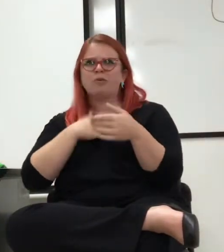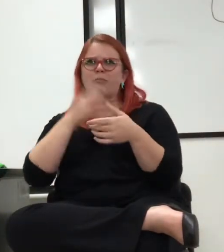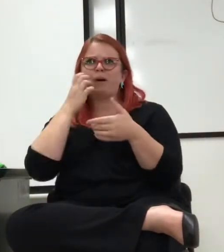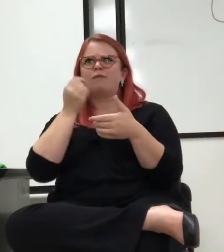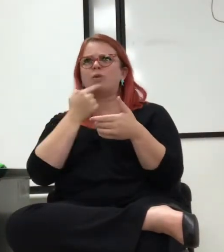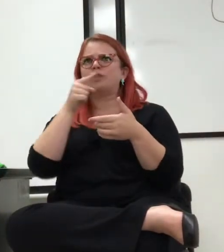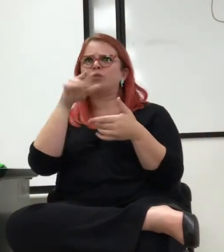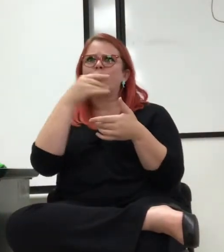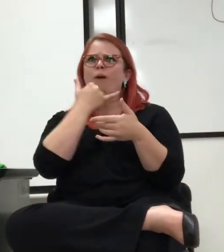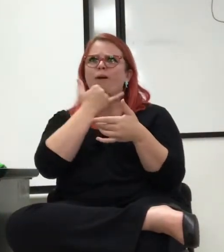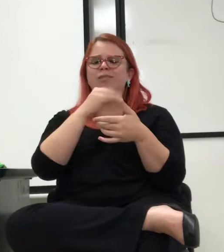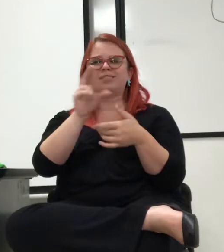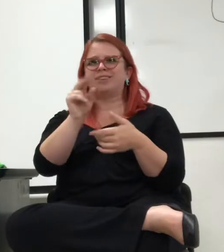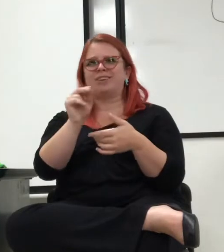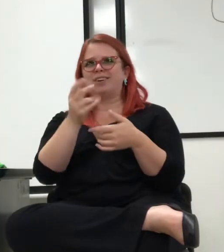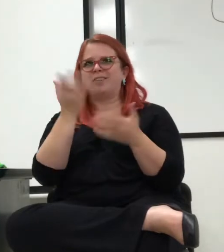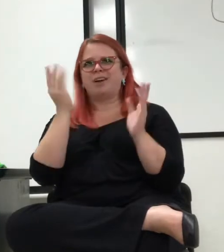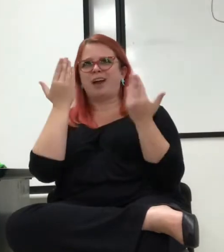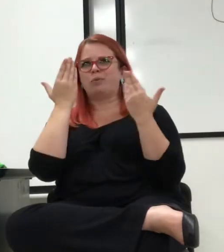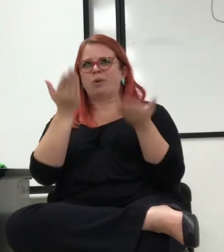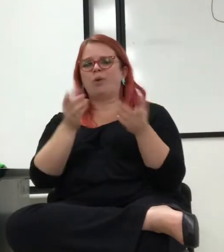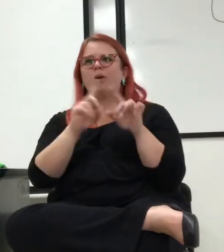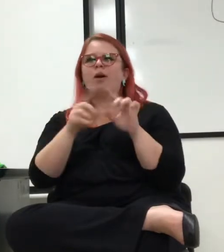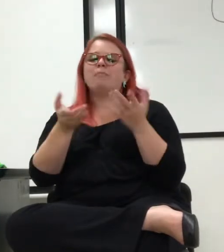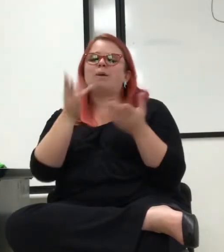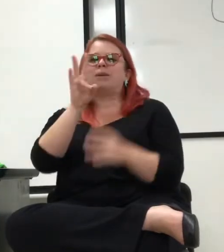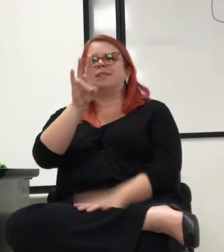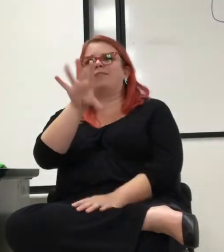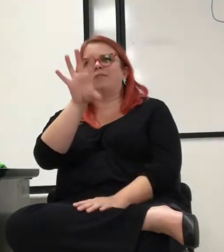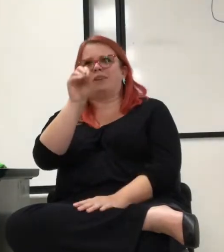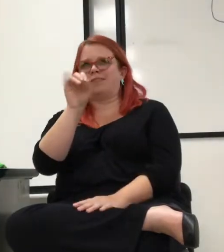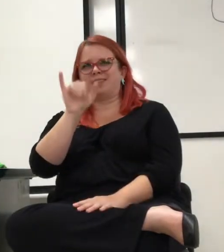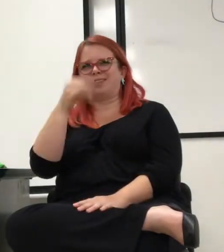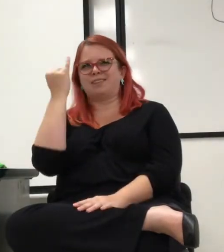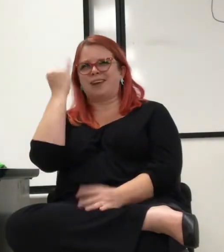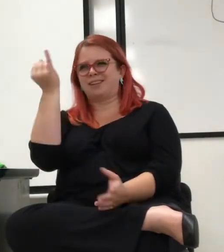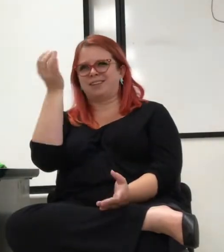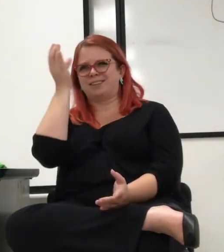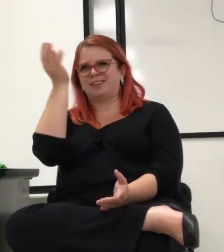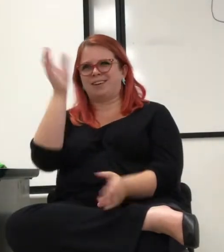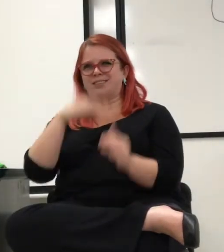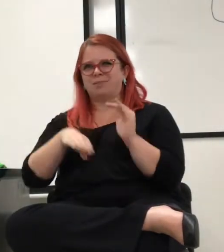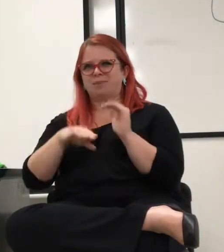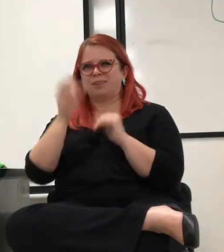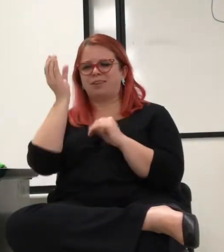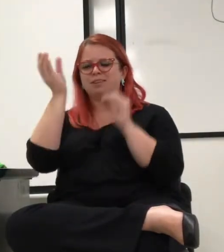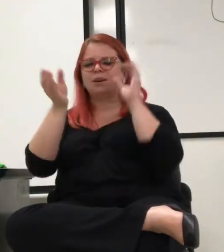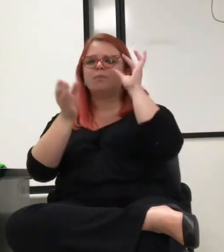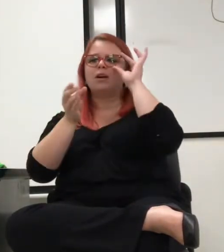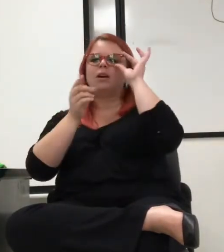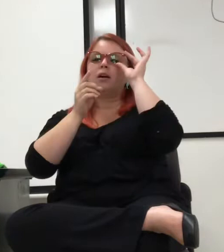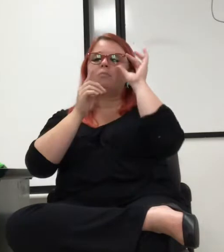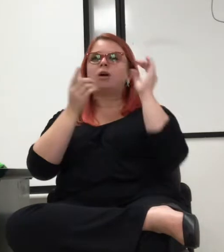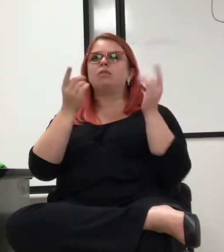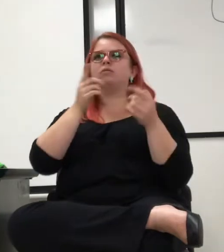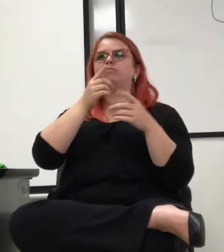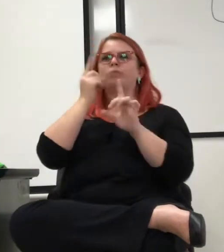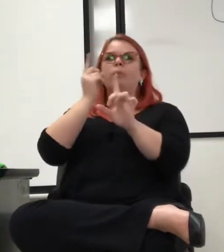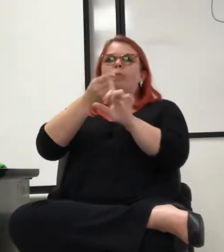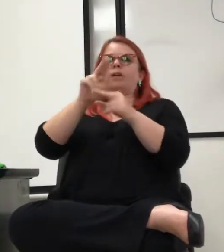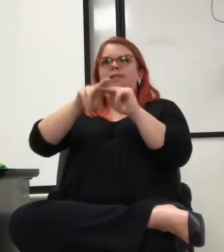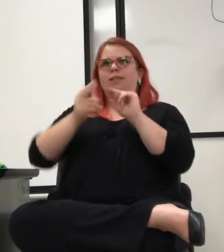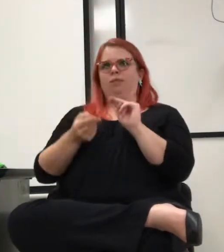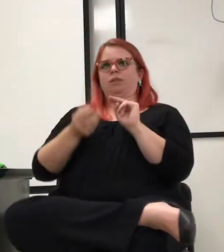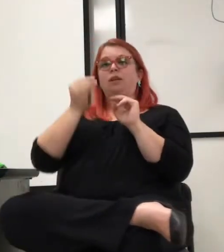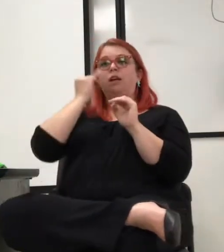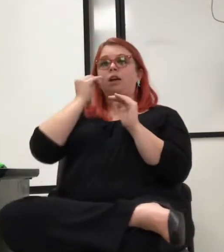it's 750. I don't know. But that's the idea. It decreases. I mean, you could go down